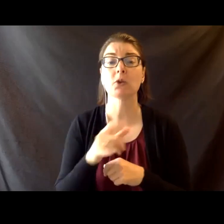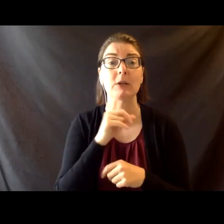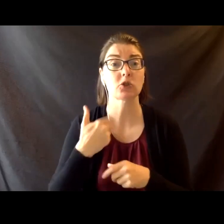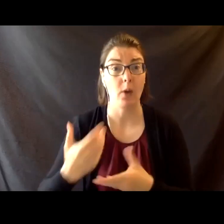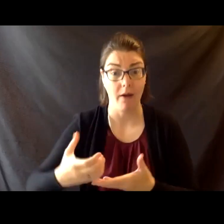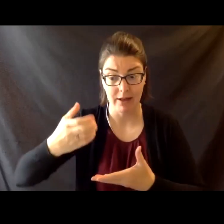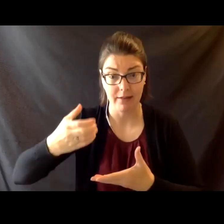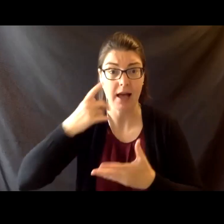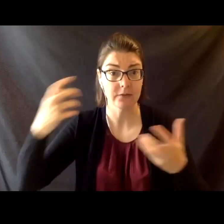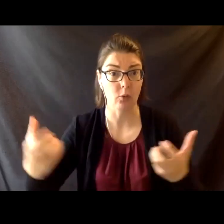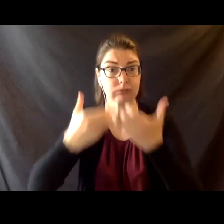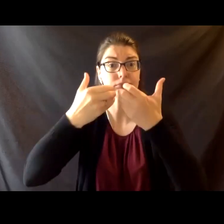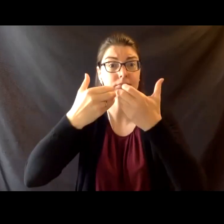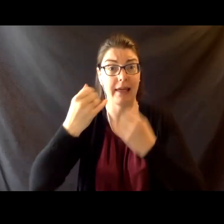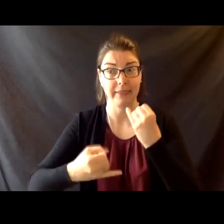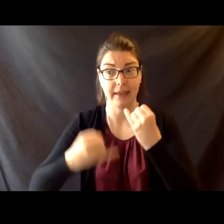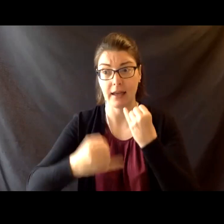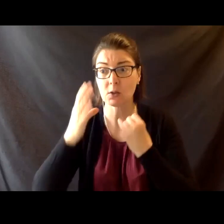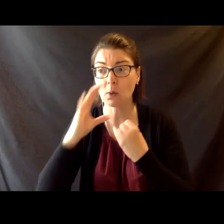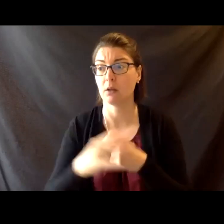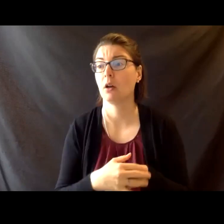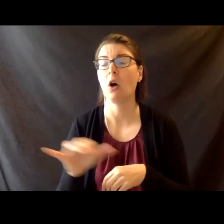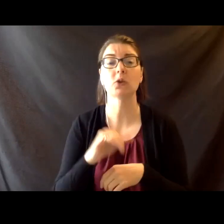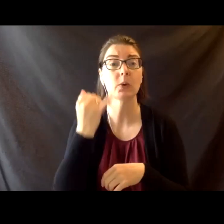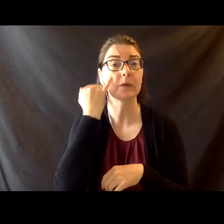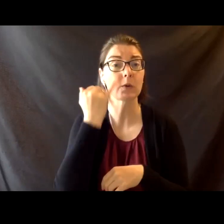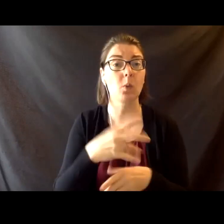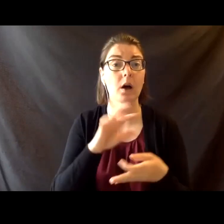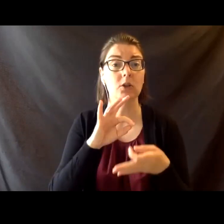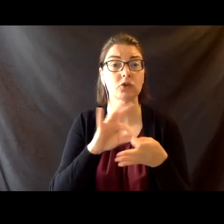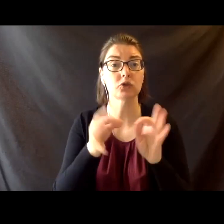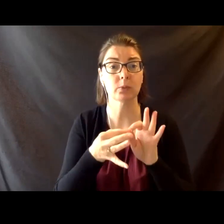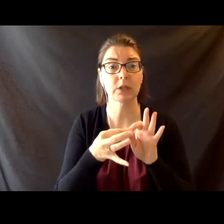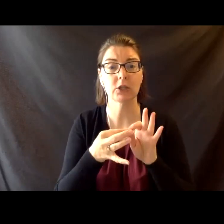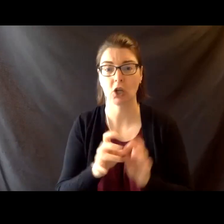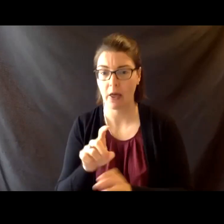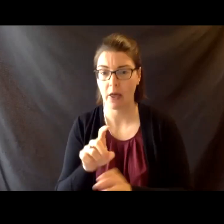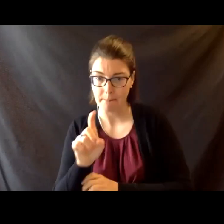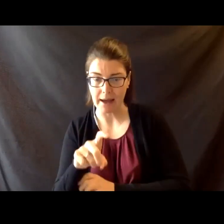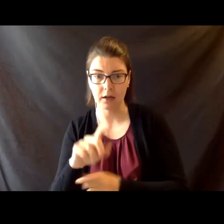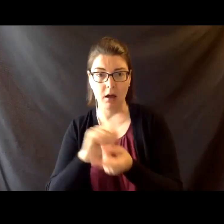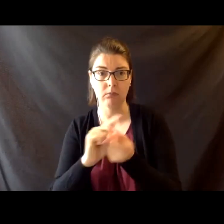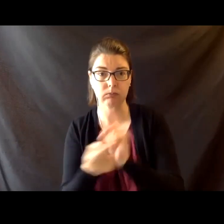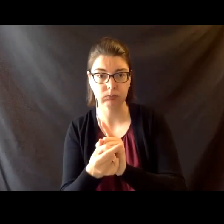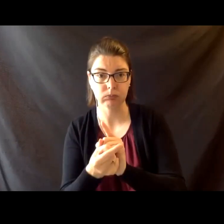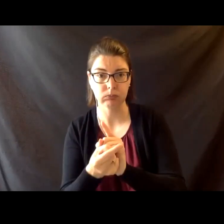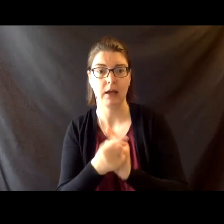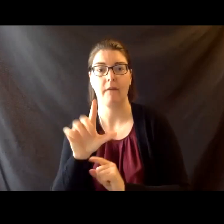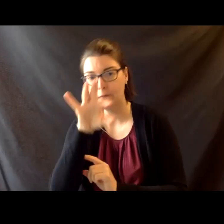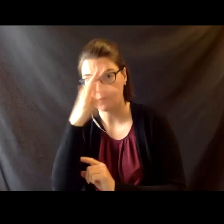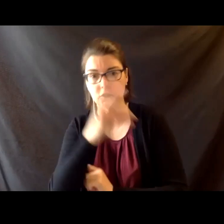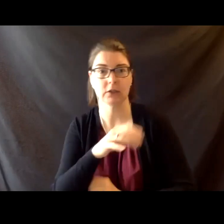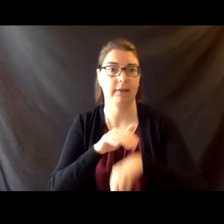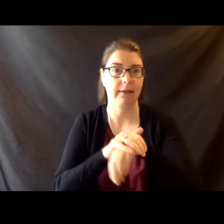select the interpretation button at the bottom of your screen and switch the language to French. Closed captions are also available in both French and